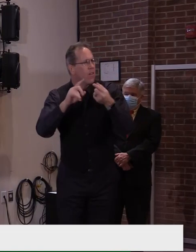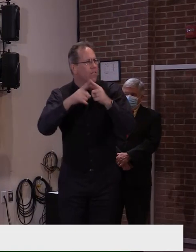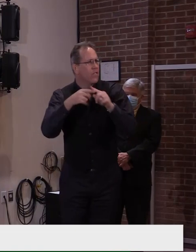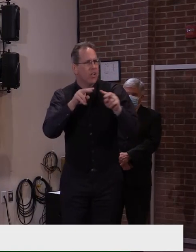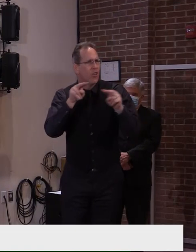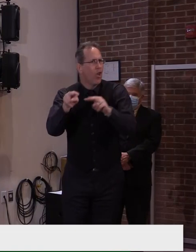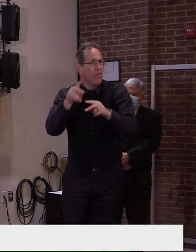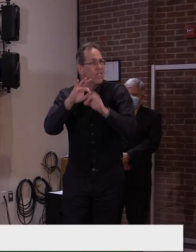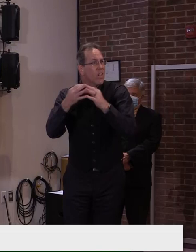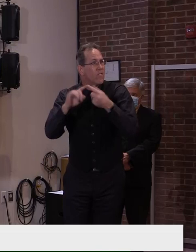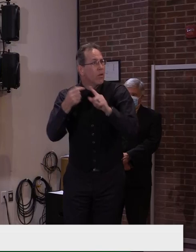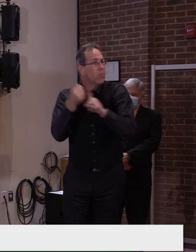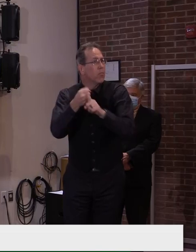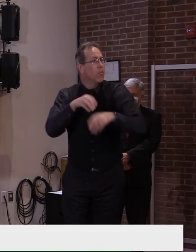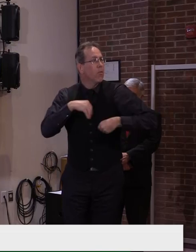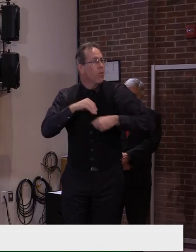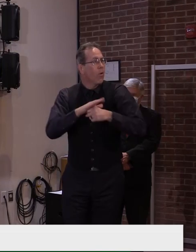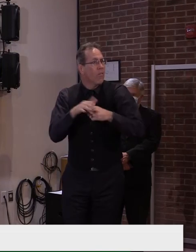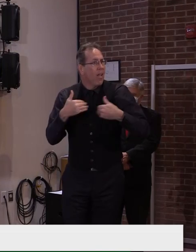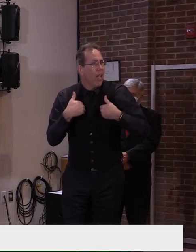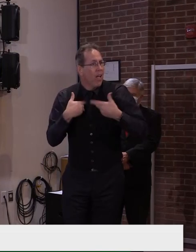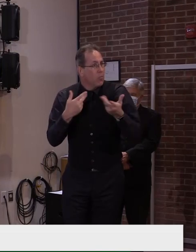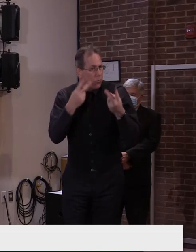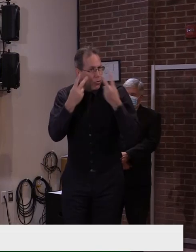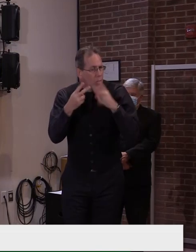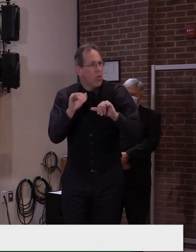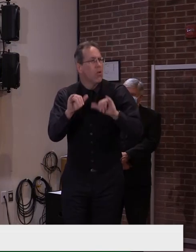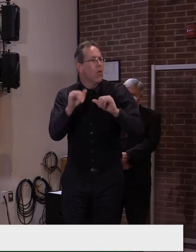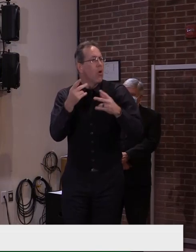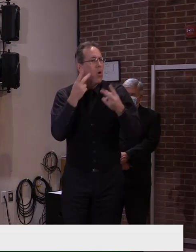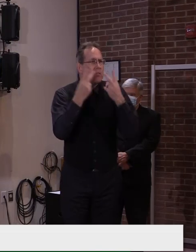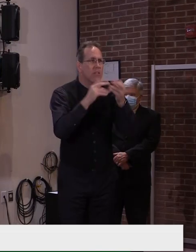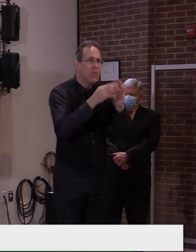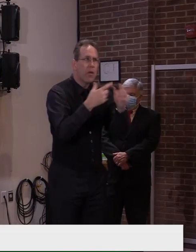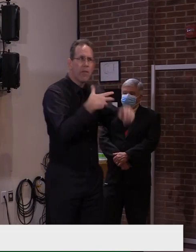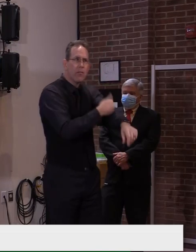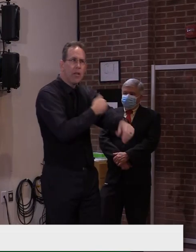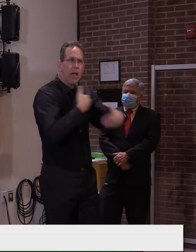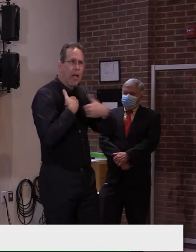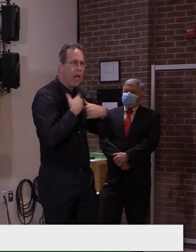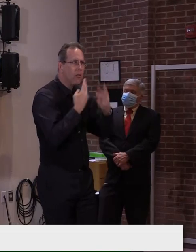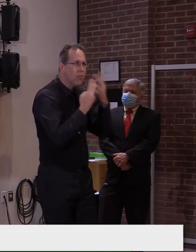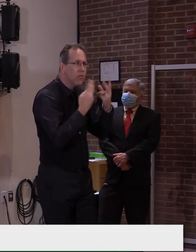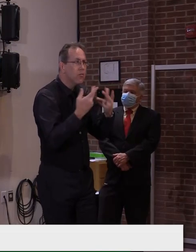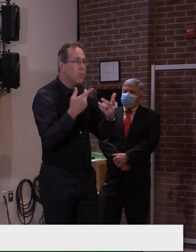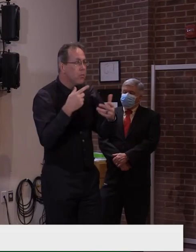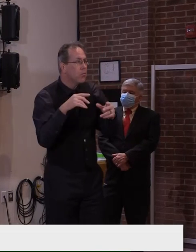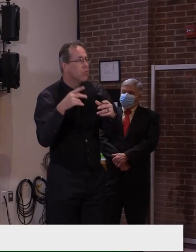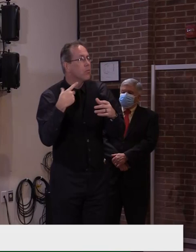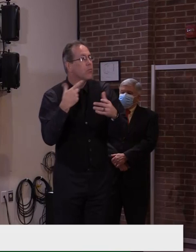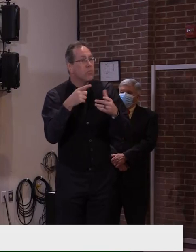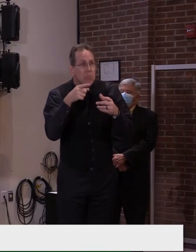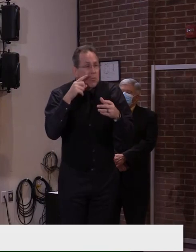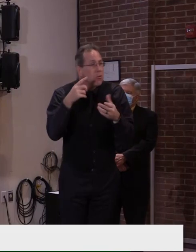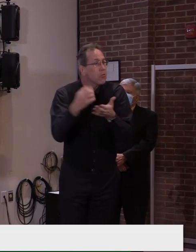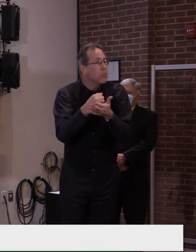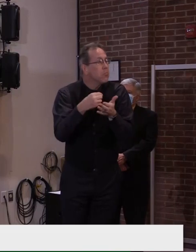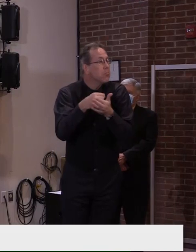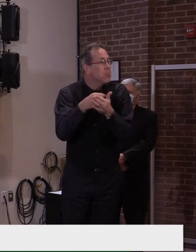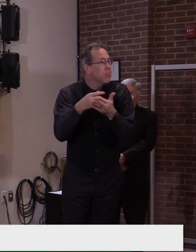It's a marketing tool in some respects, and they're getting people to do what's best for them and all of